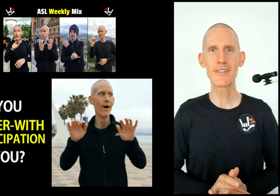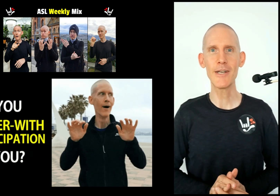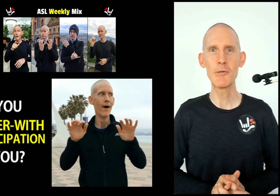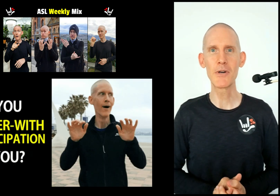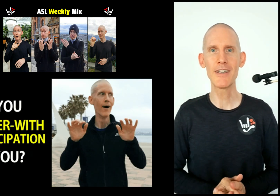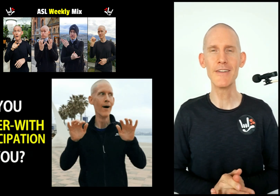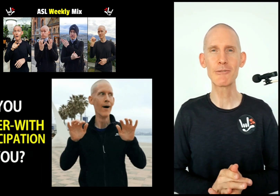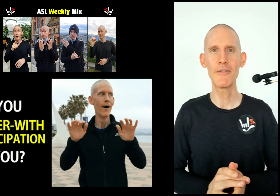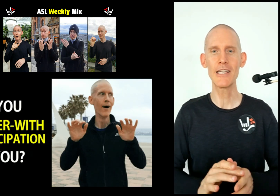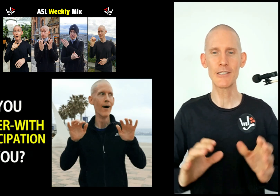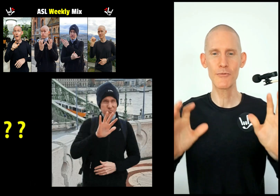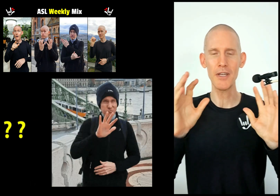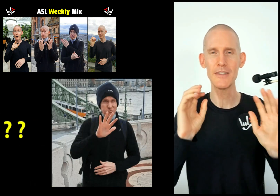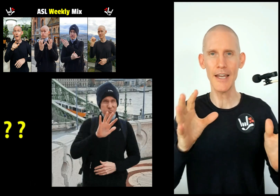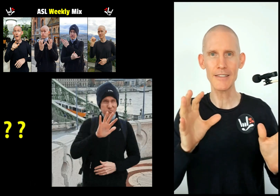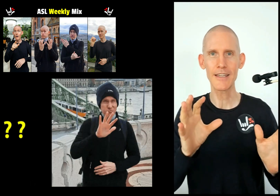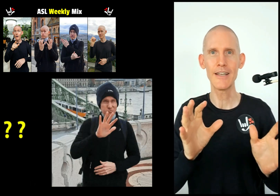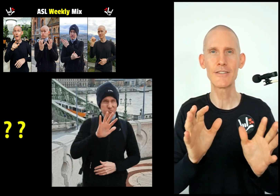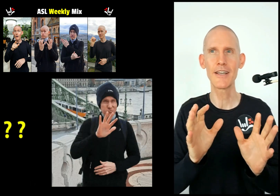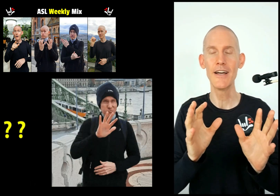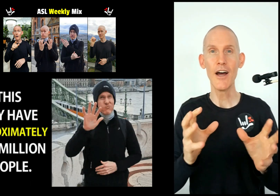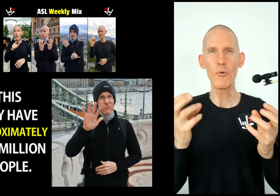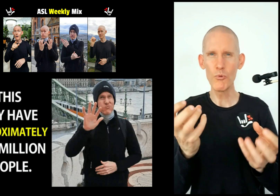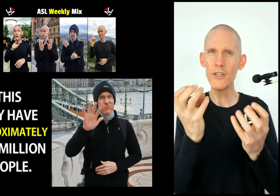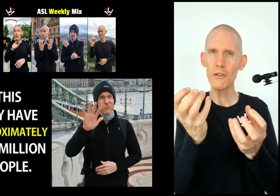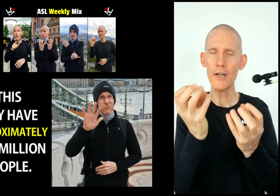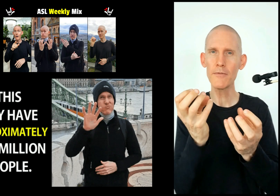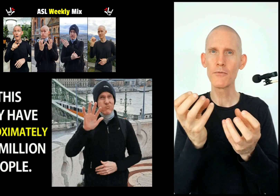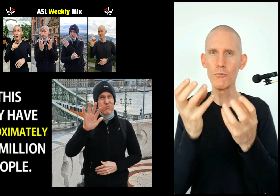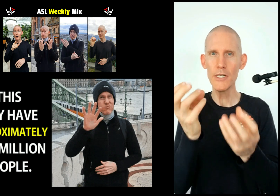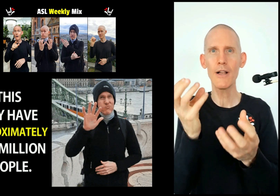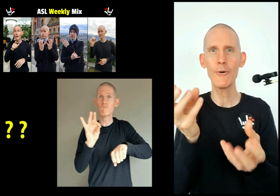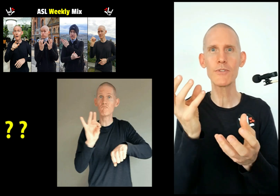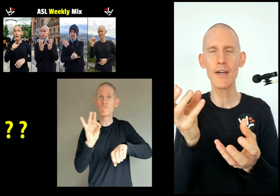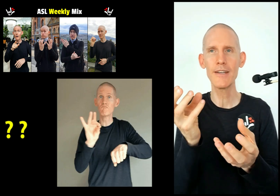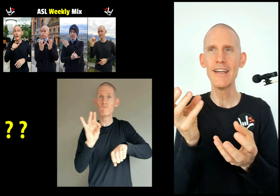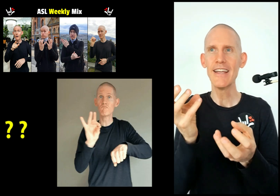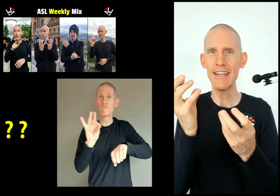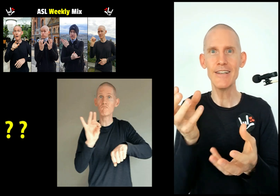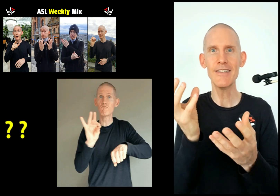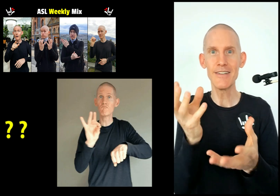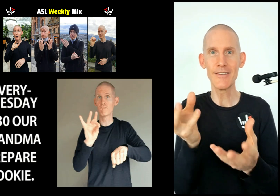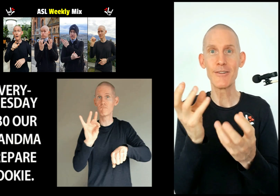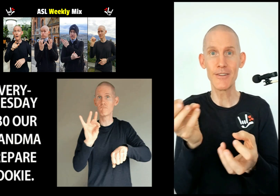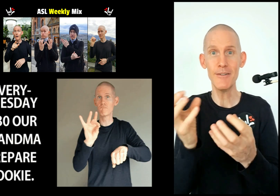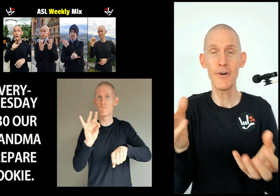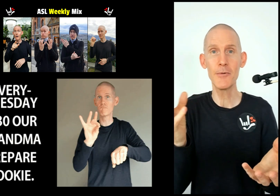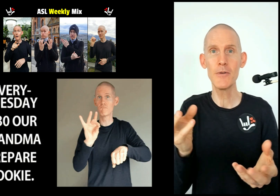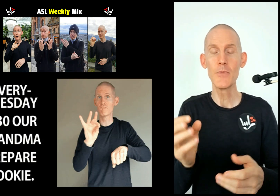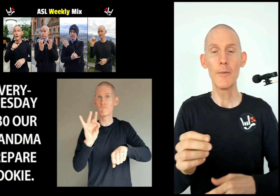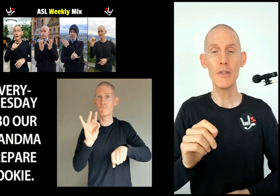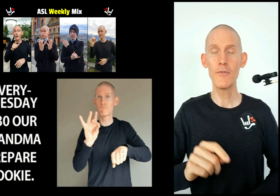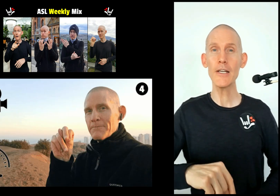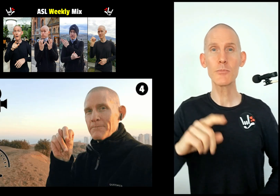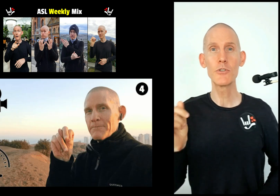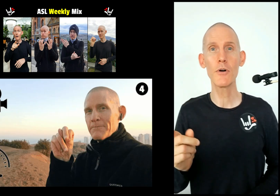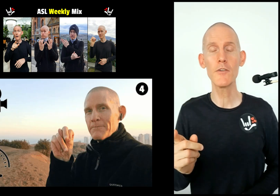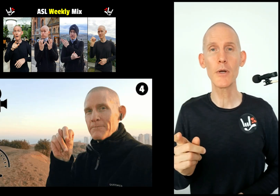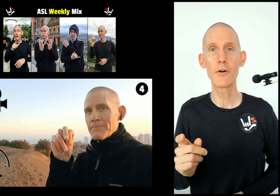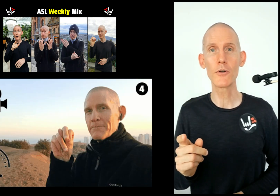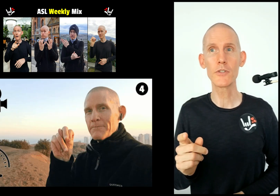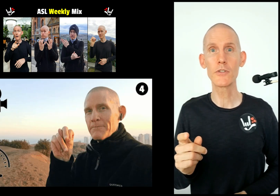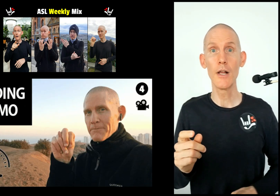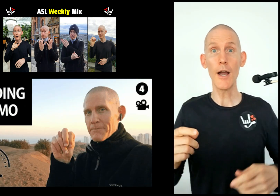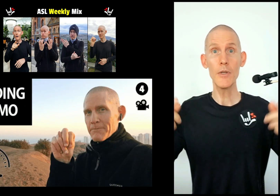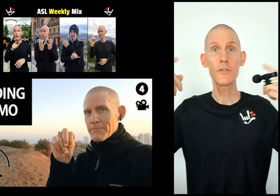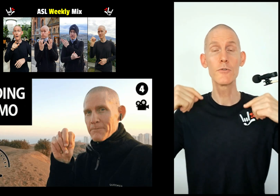I'm so excited to be working on this one. I think it's just fantastic. And it's like a real life, real outside in the environment. I mean, the vast majority of